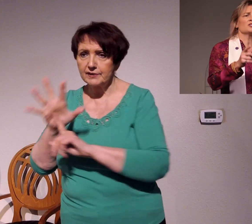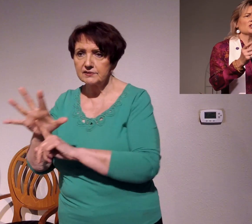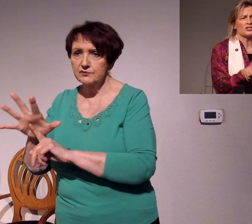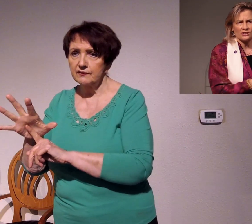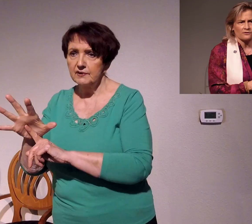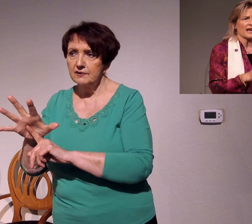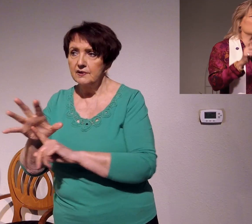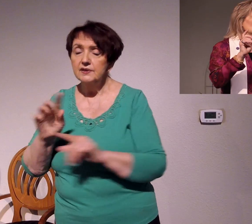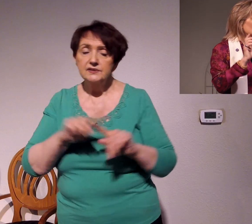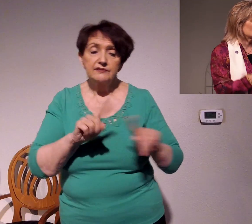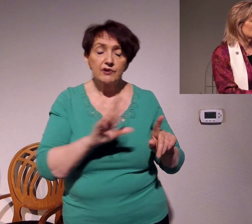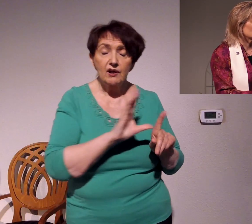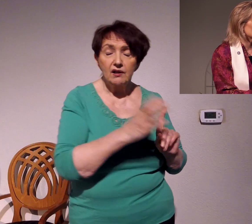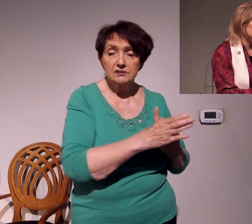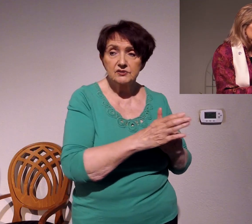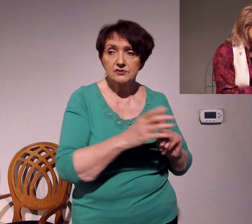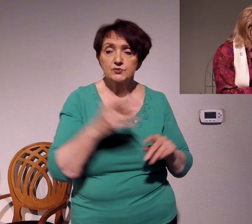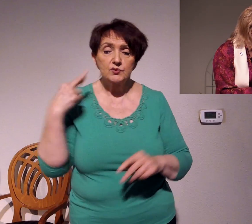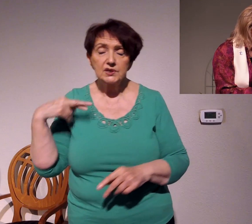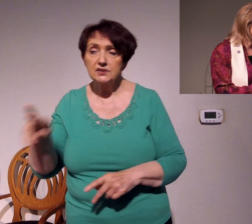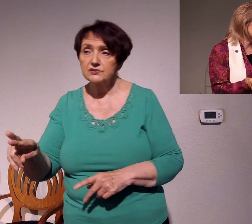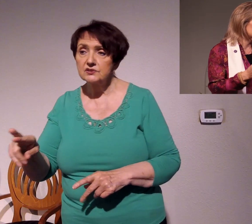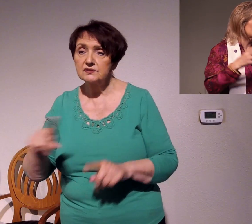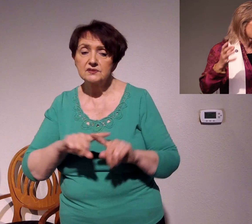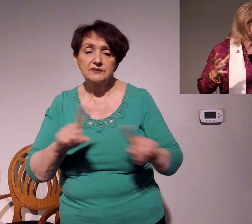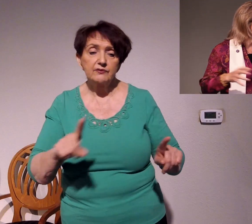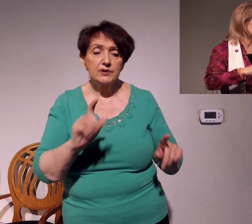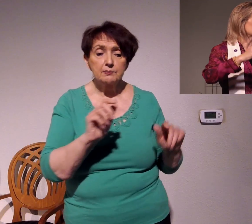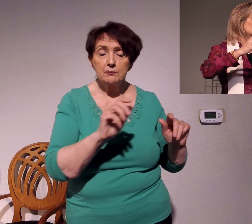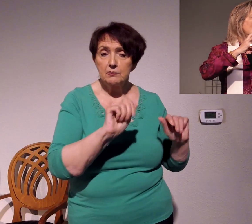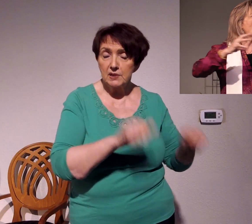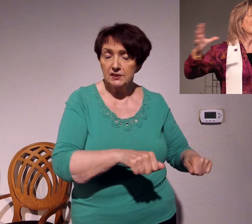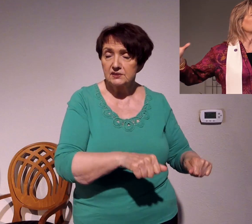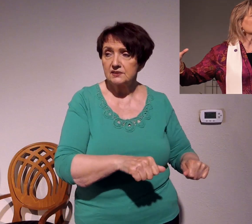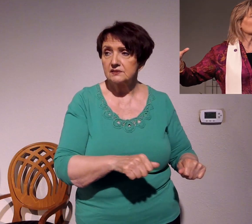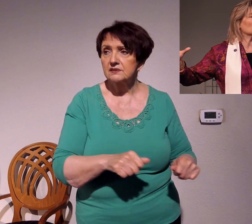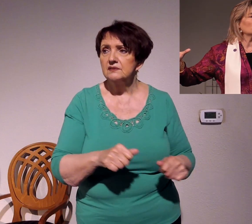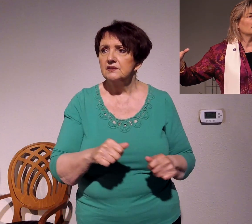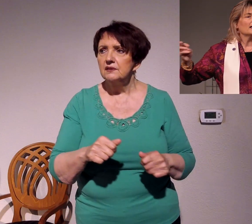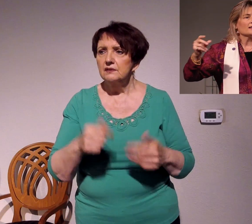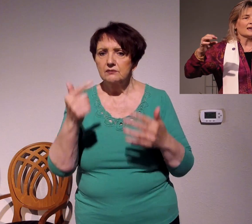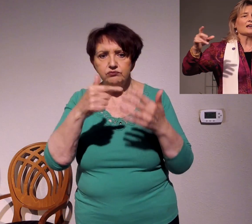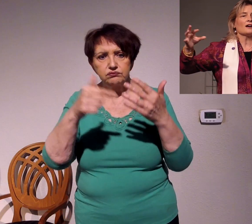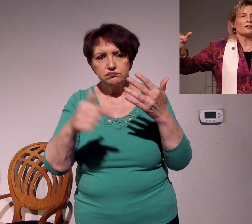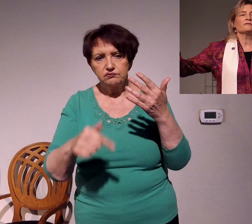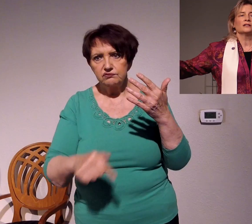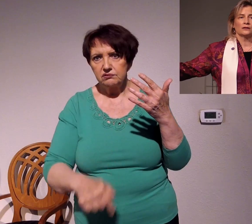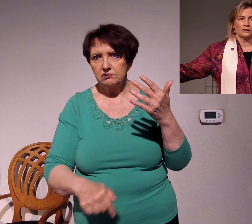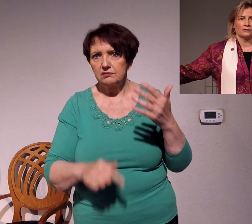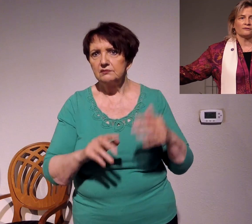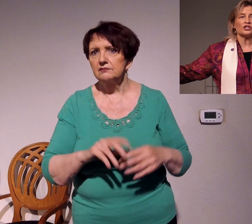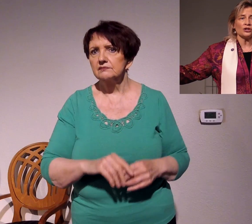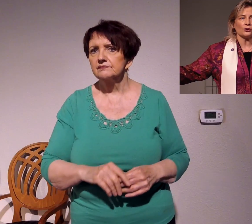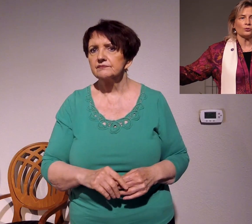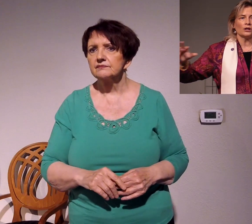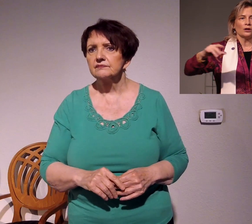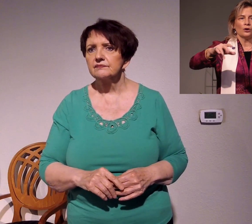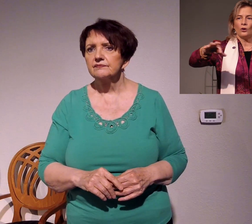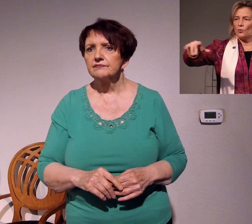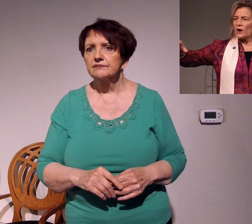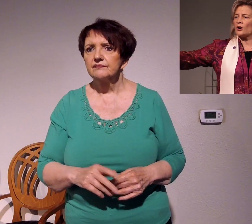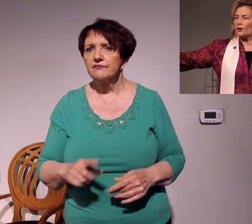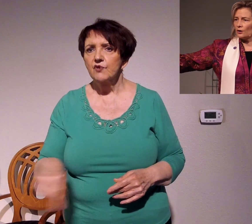different religions, different ages, different physical abilities, right? There's this whole plethora. Think of, for